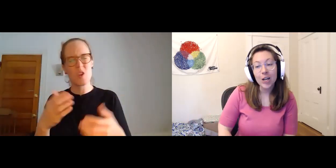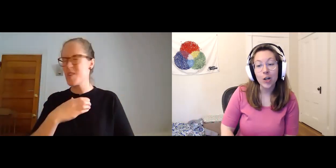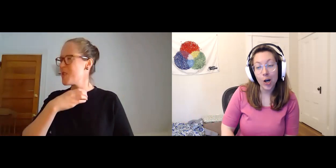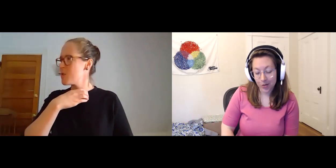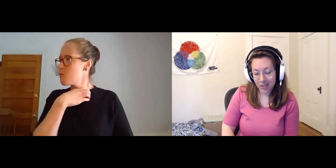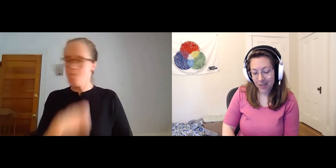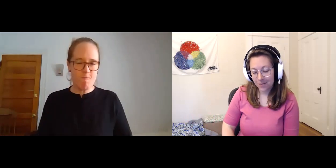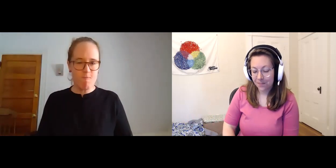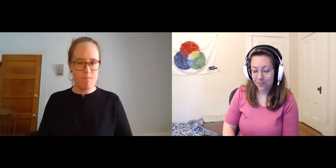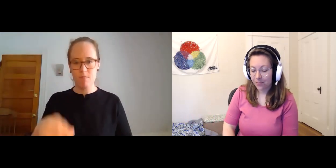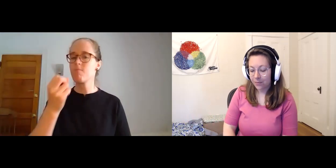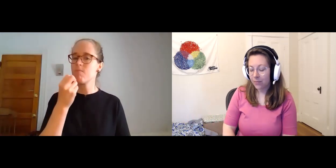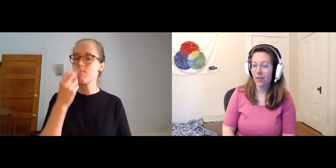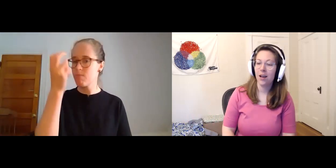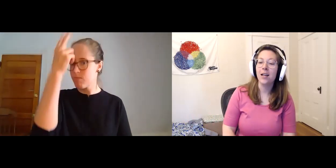greedy goat.